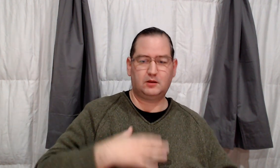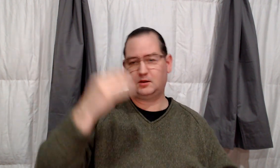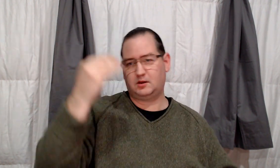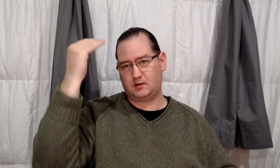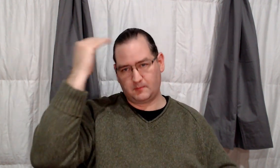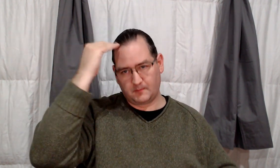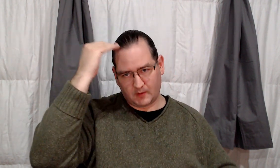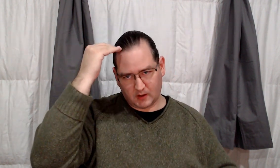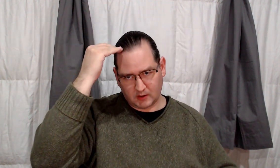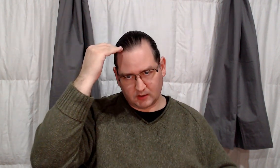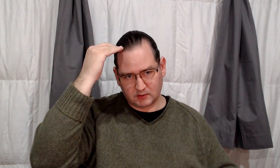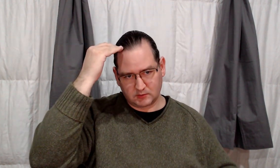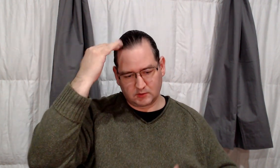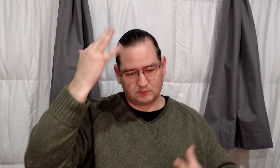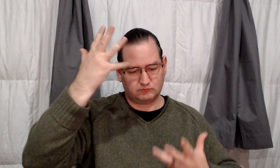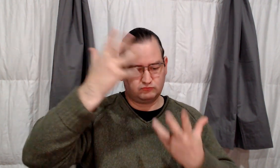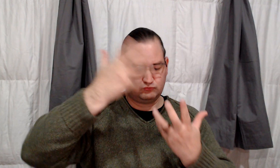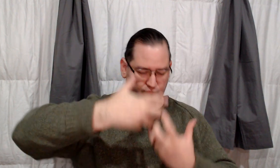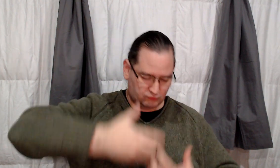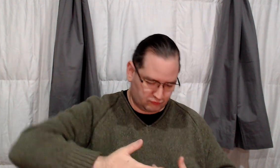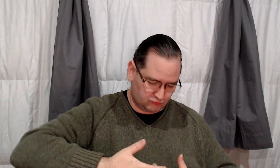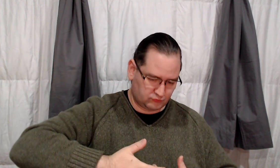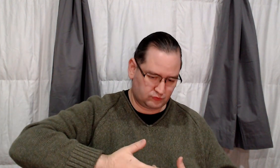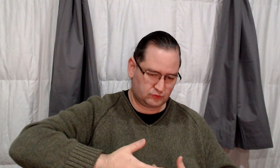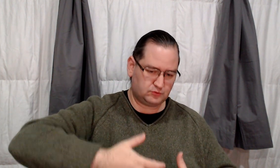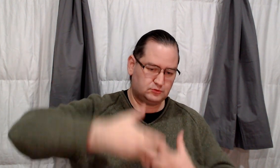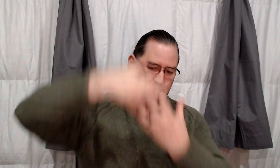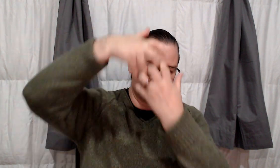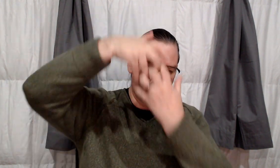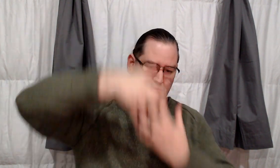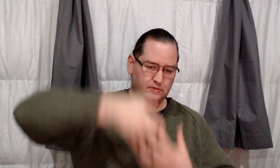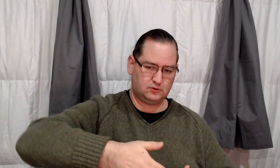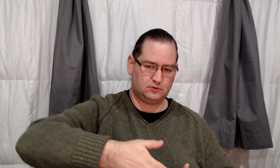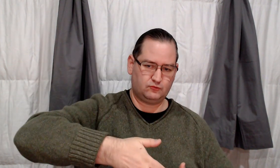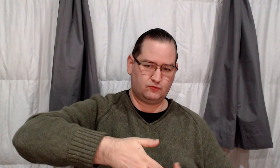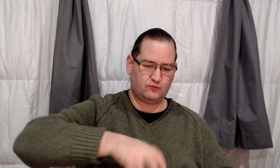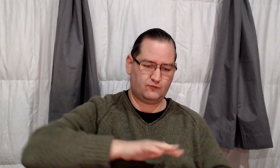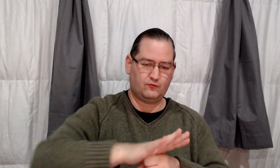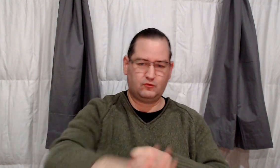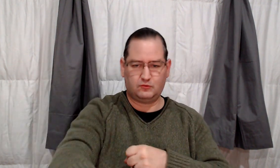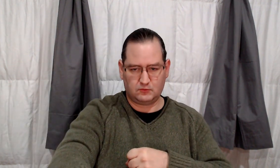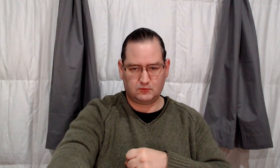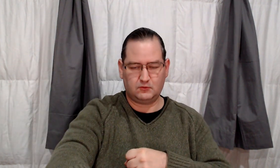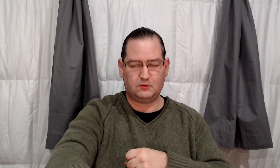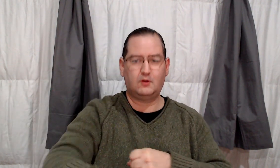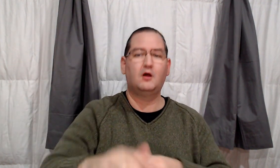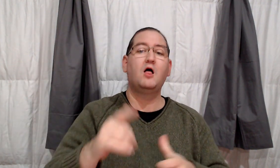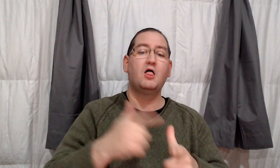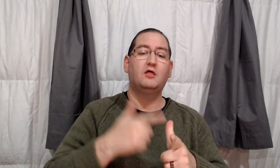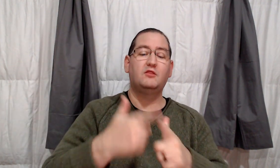cellular, neuron level. And when that happens, I promise